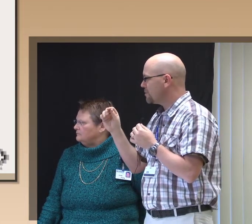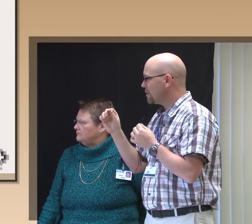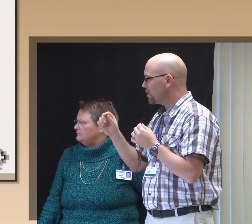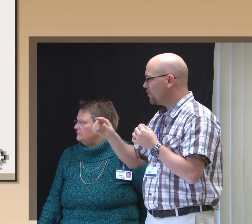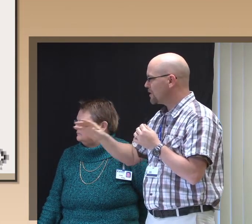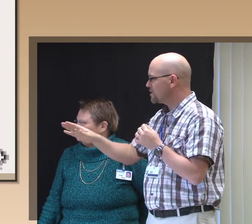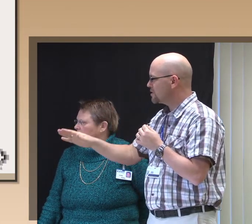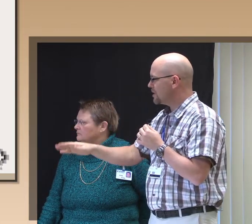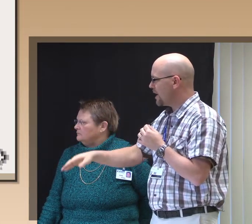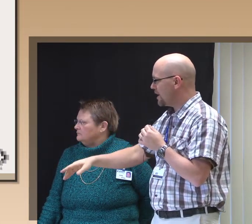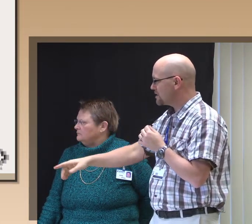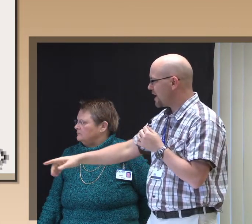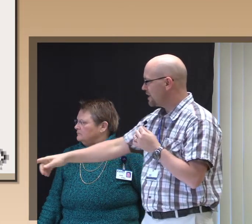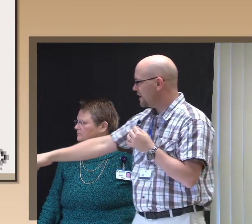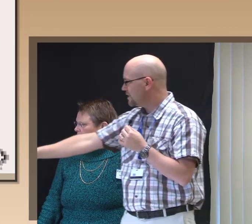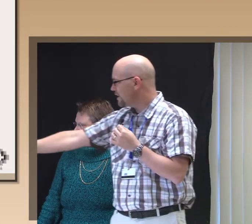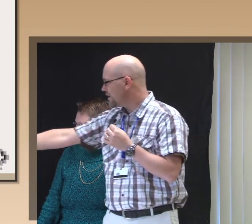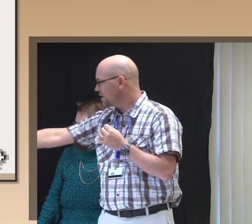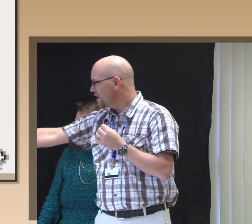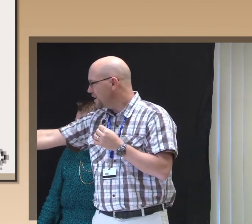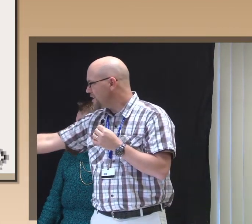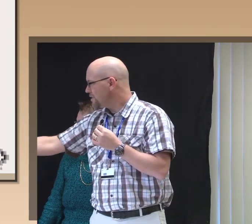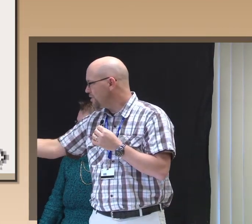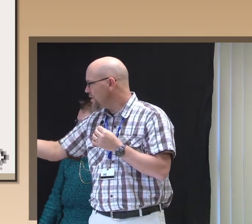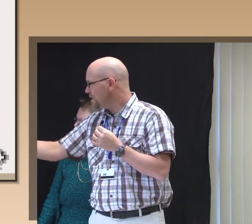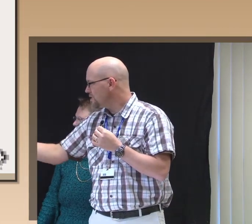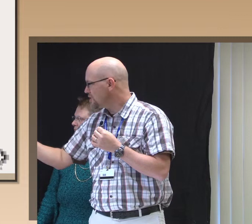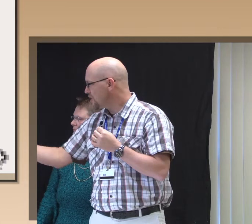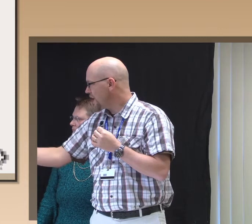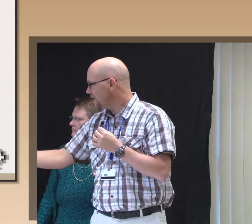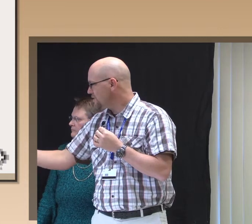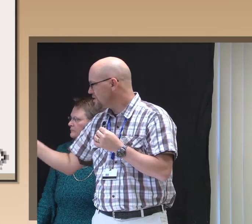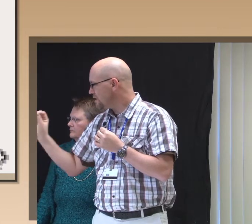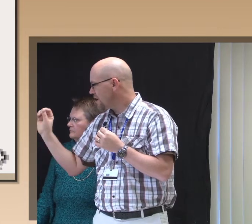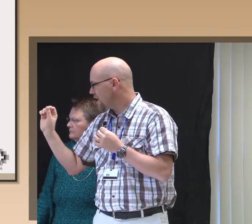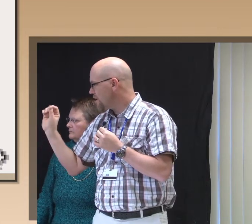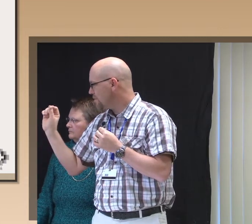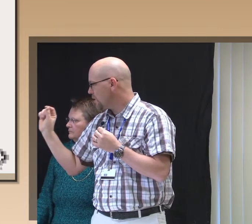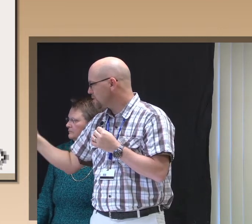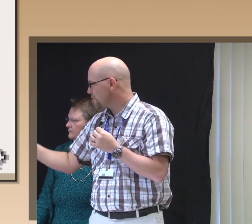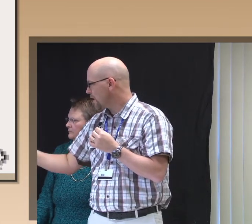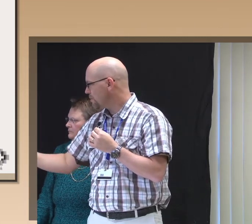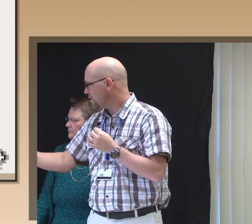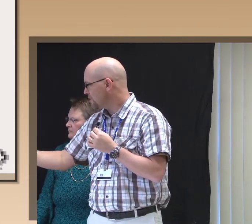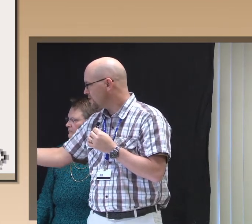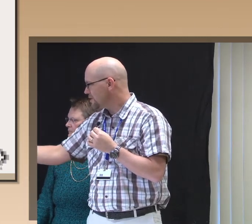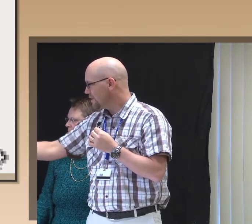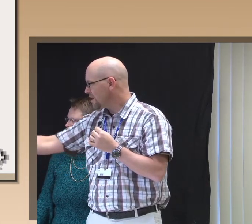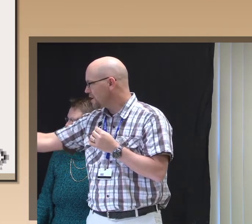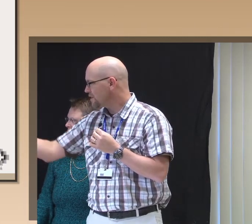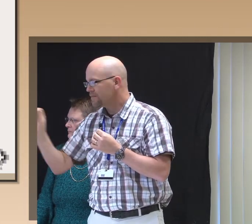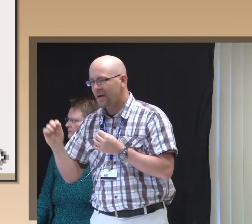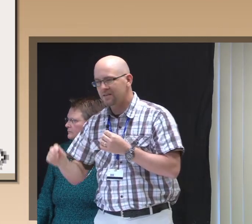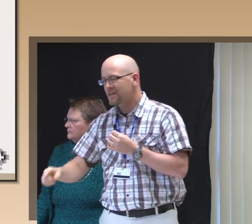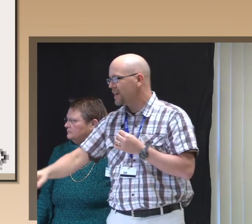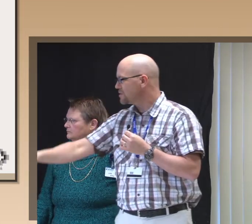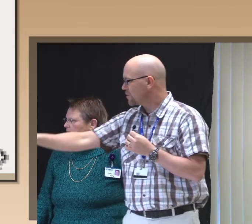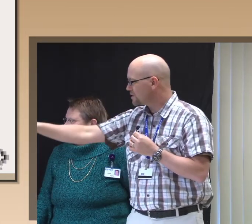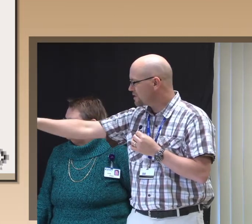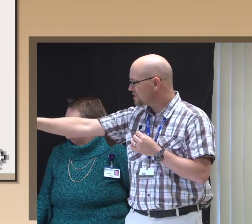remember, which Jeanette has highlighted here, is if you need to change, um, those parameters, like on the vital signs where it says